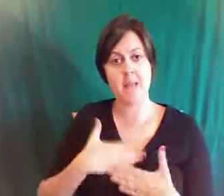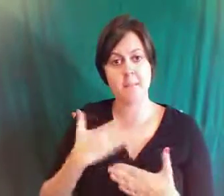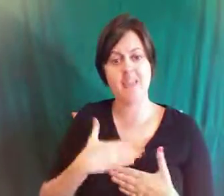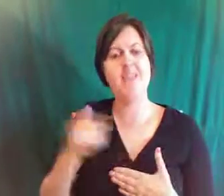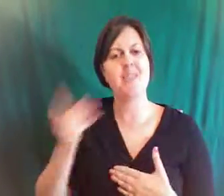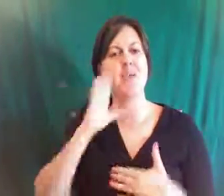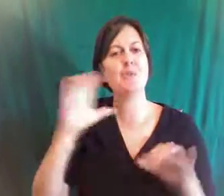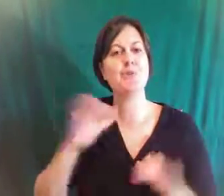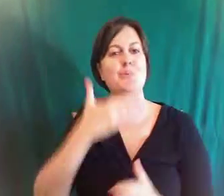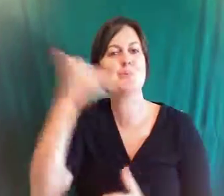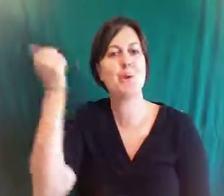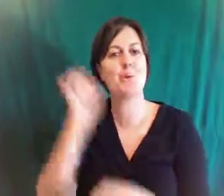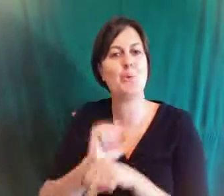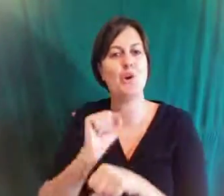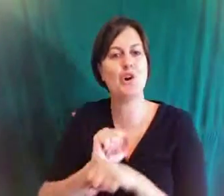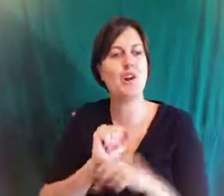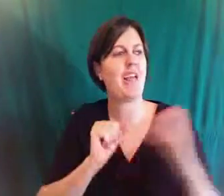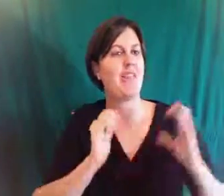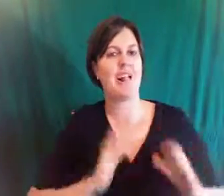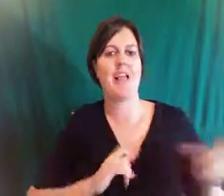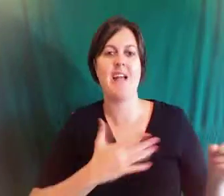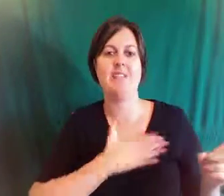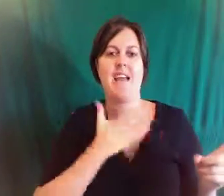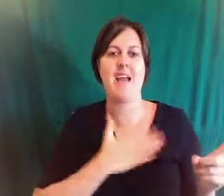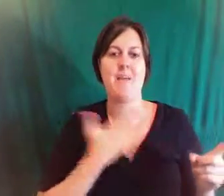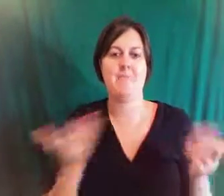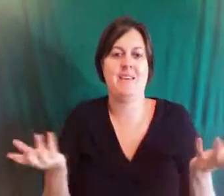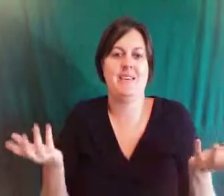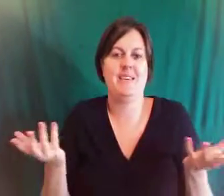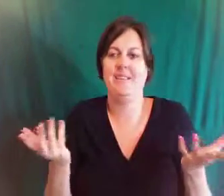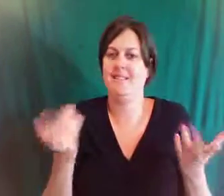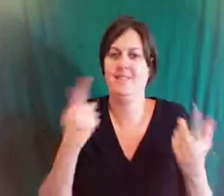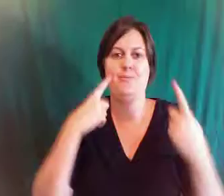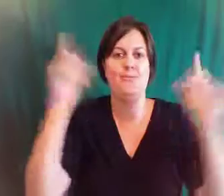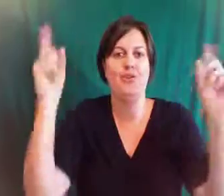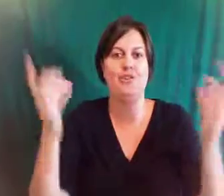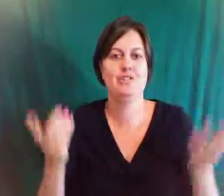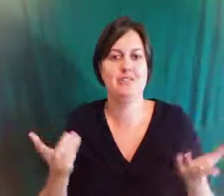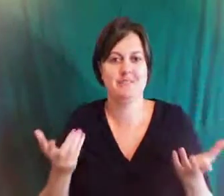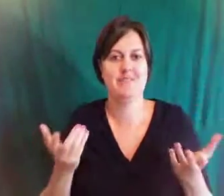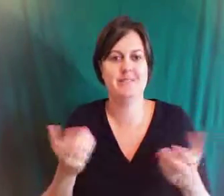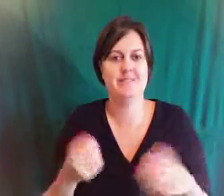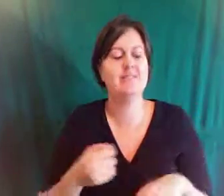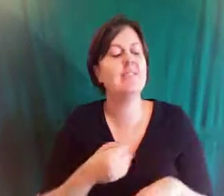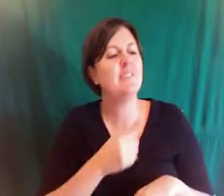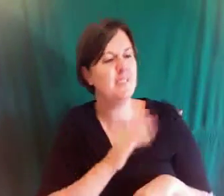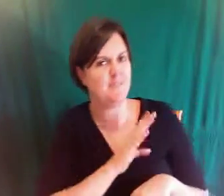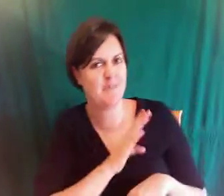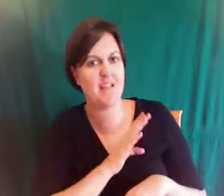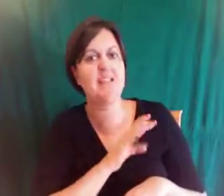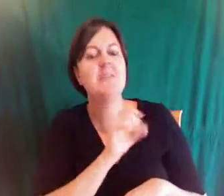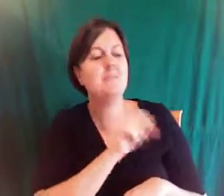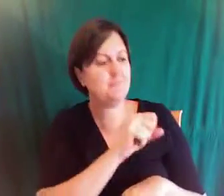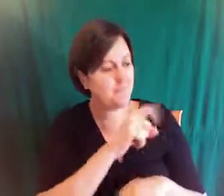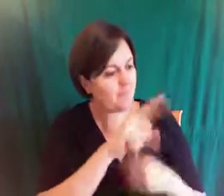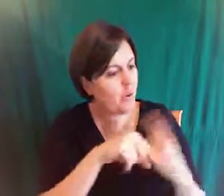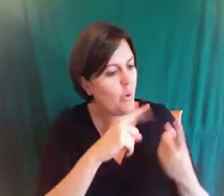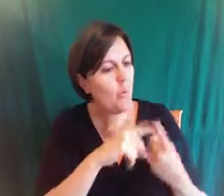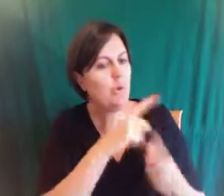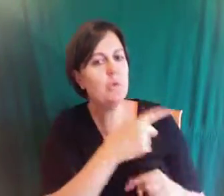so you're pollyanna but it works well but when you when you say that um your team is